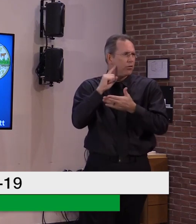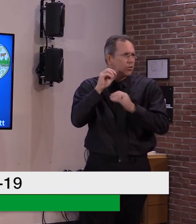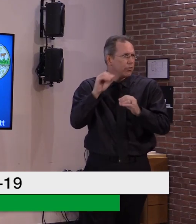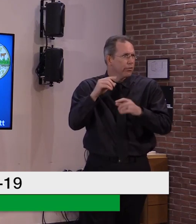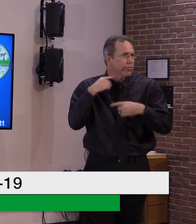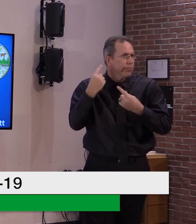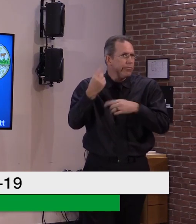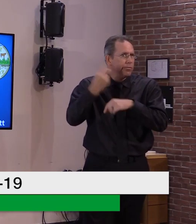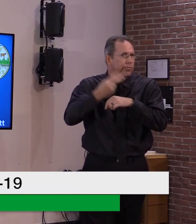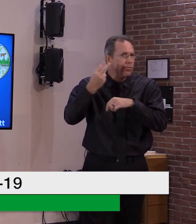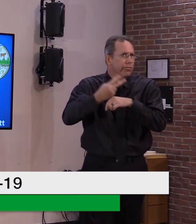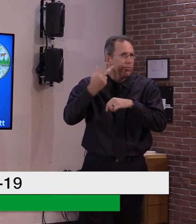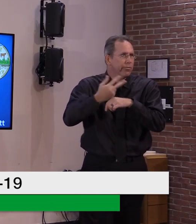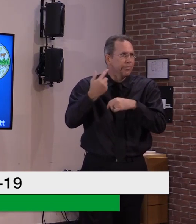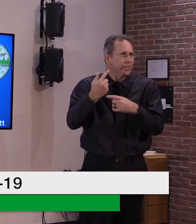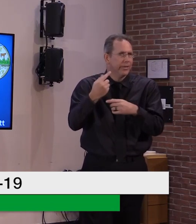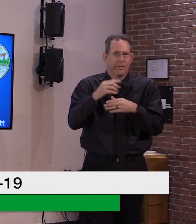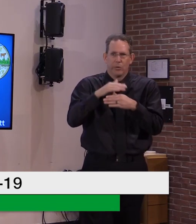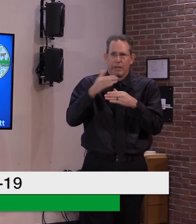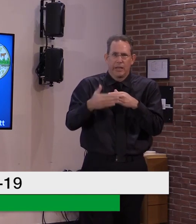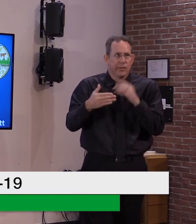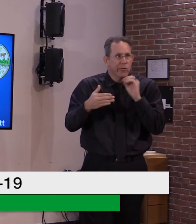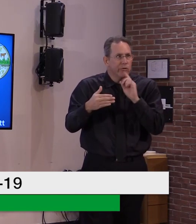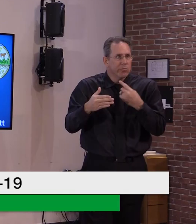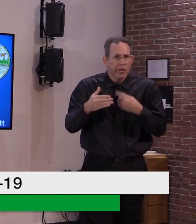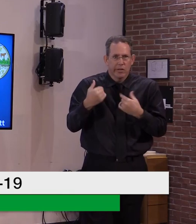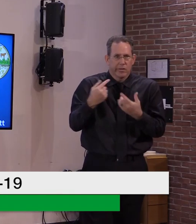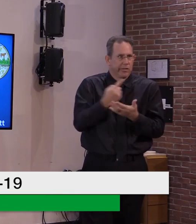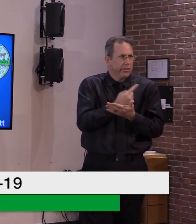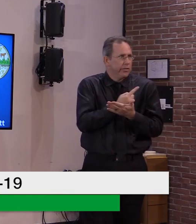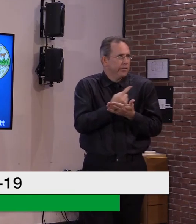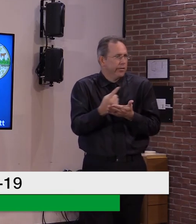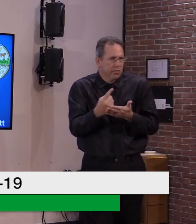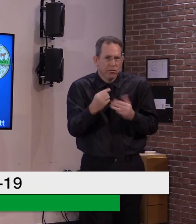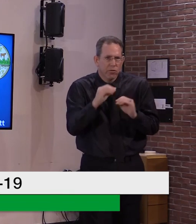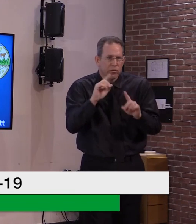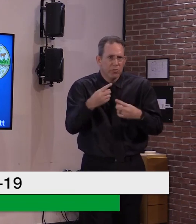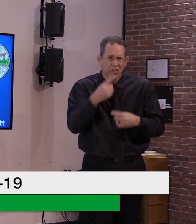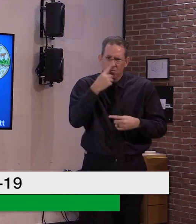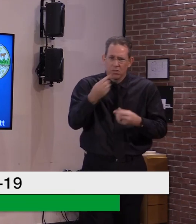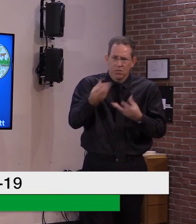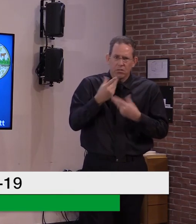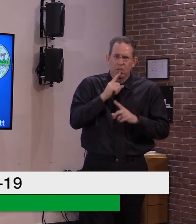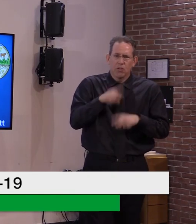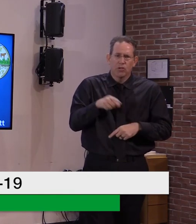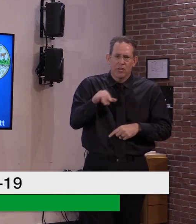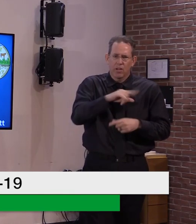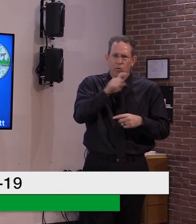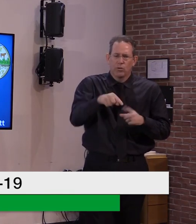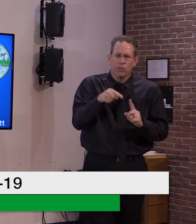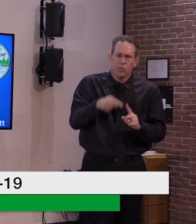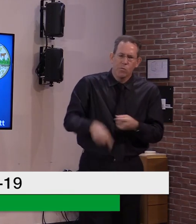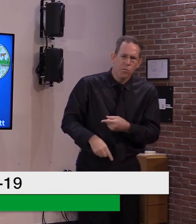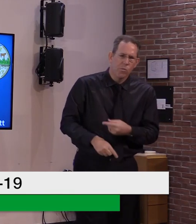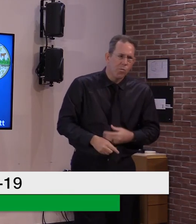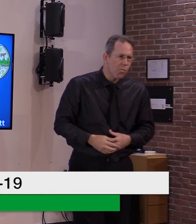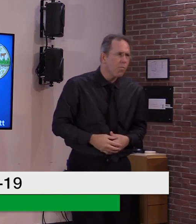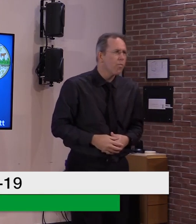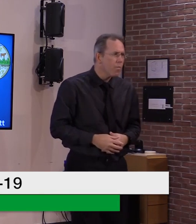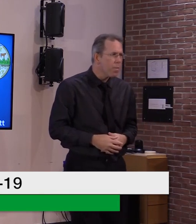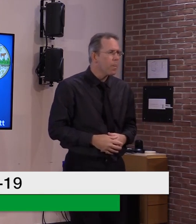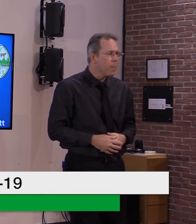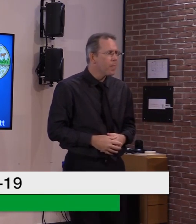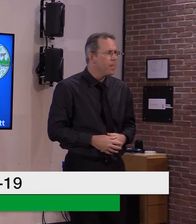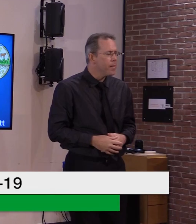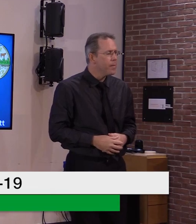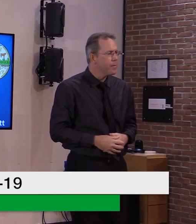yeah you know the executive order uh gives a broad reach of powers in some respect uh greg so there's a